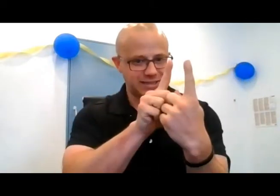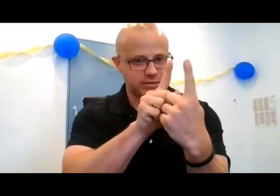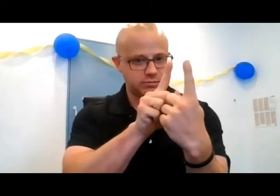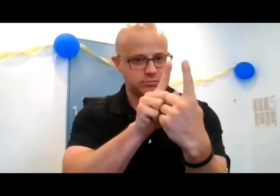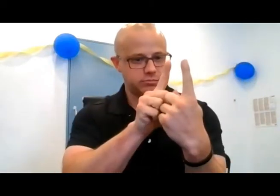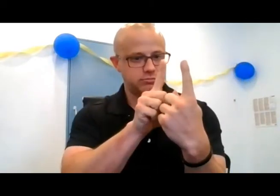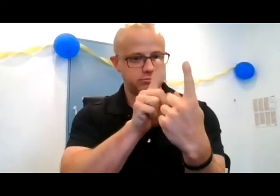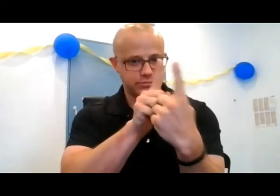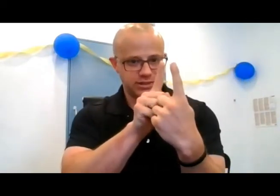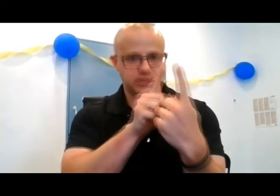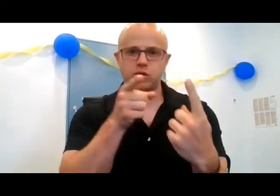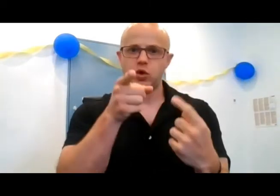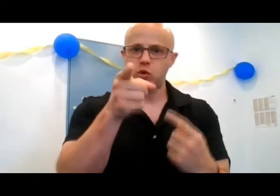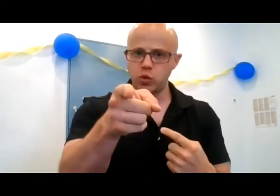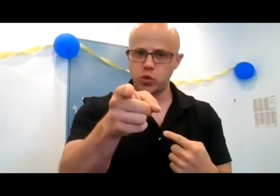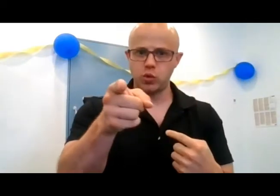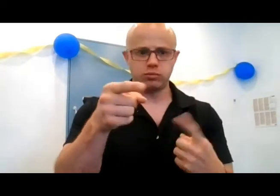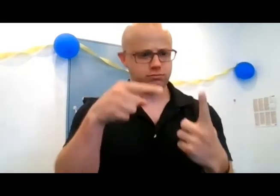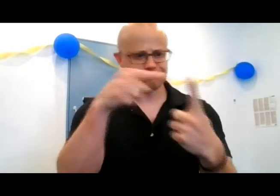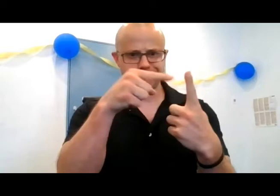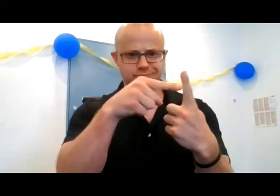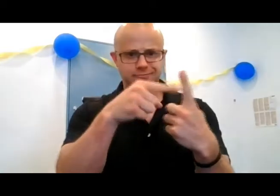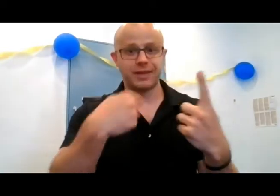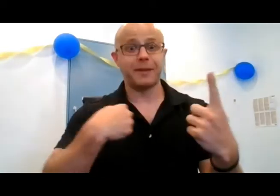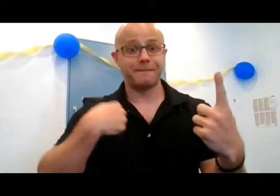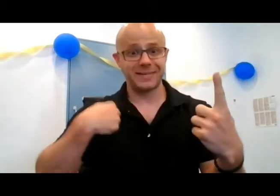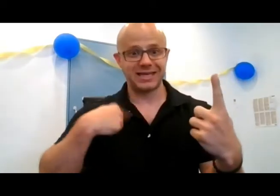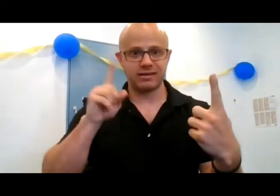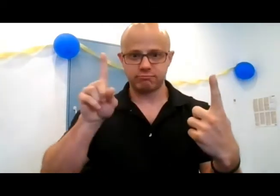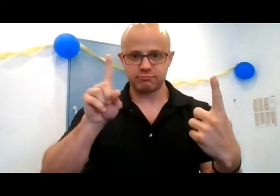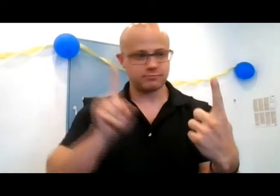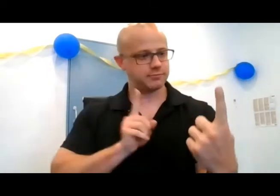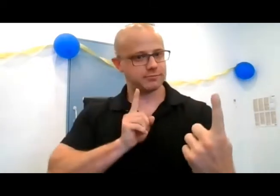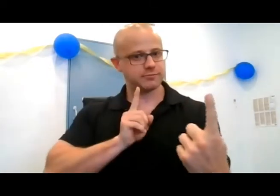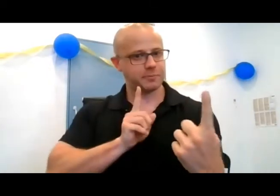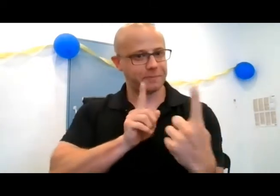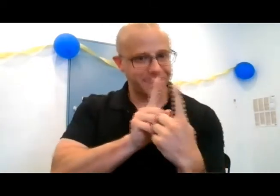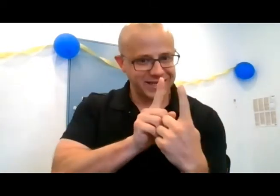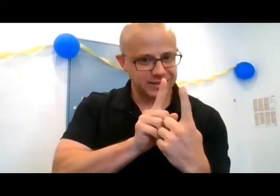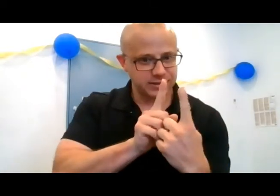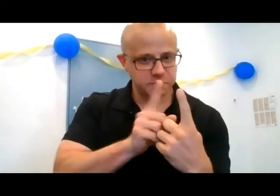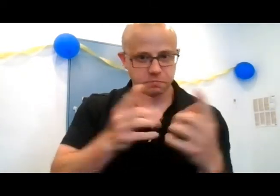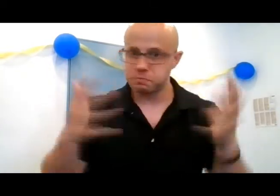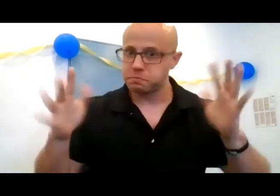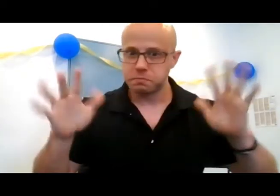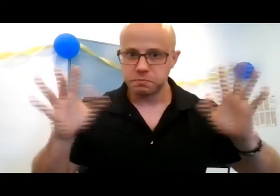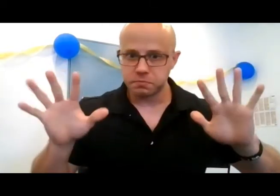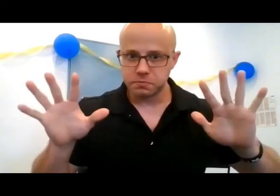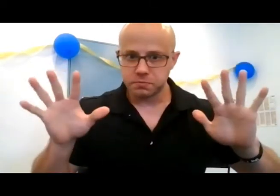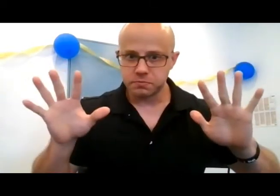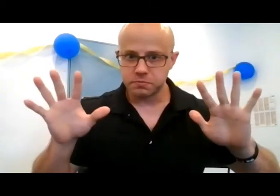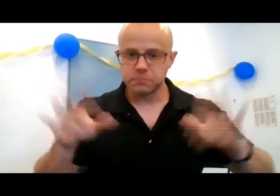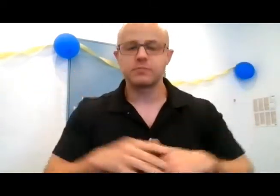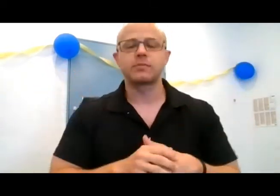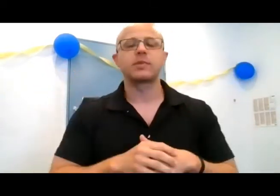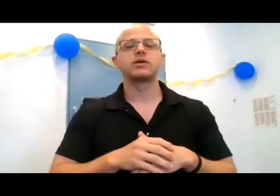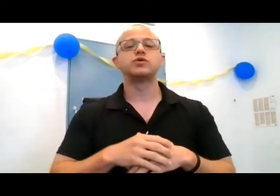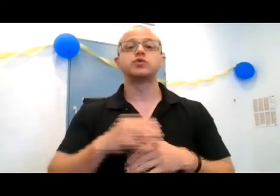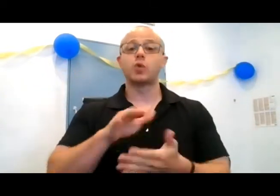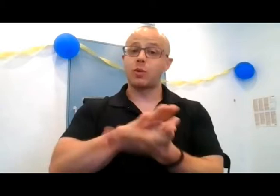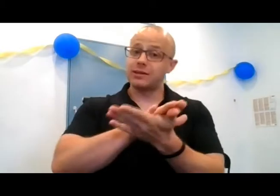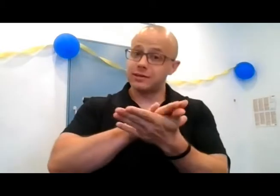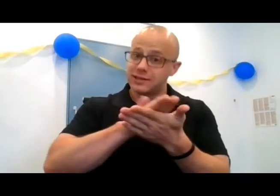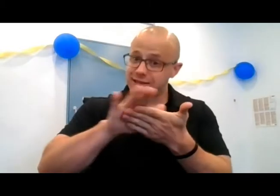don't want to confuse like the sign for sex versus meet. So it's 2 people standing, approaching each other